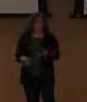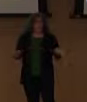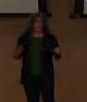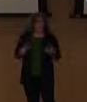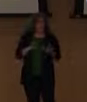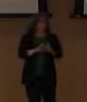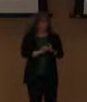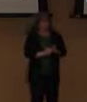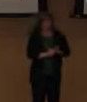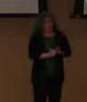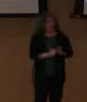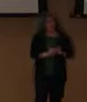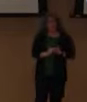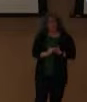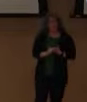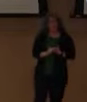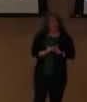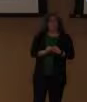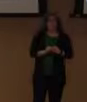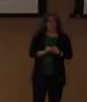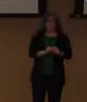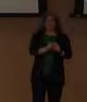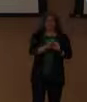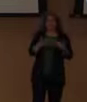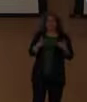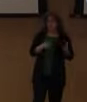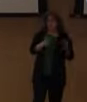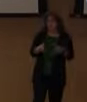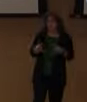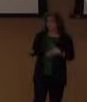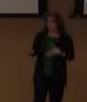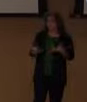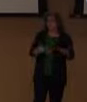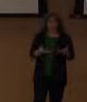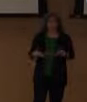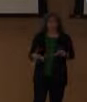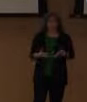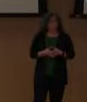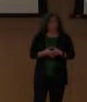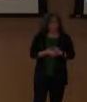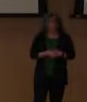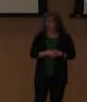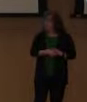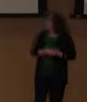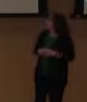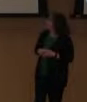schools. Part of it may be because of the emphasis on other types of skills that they've learned